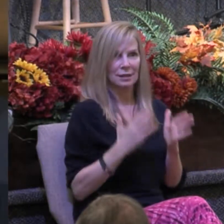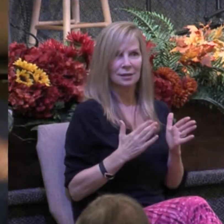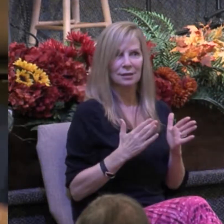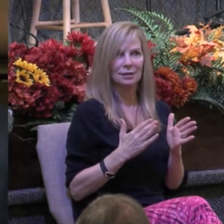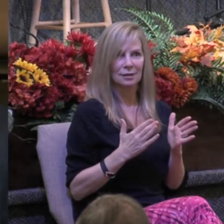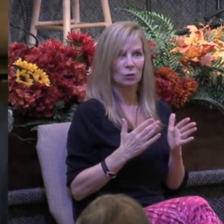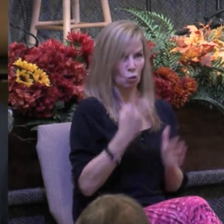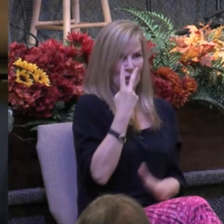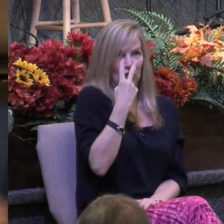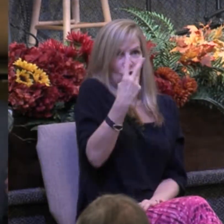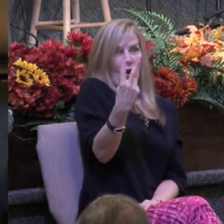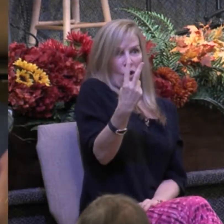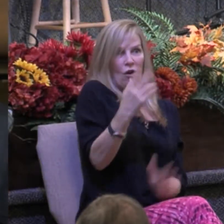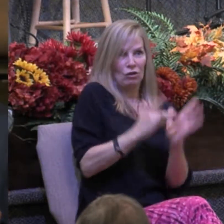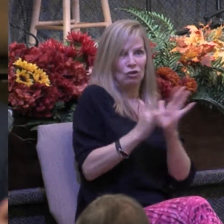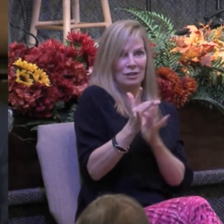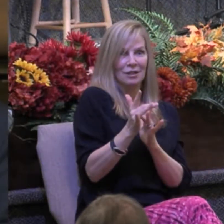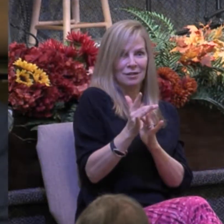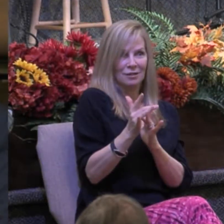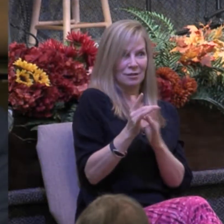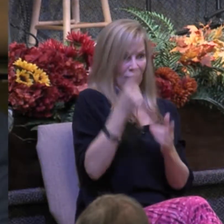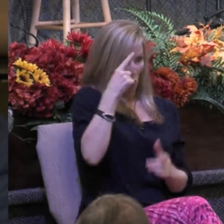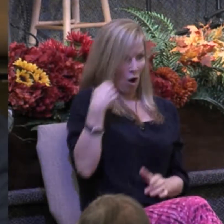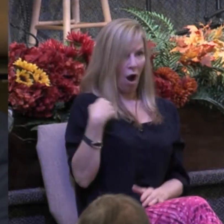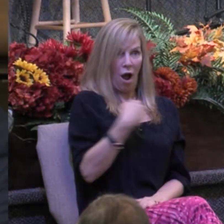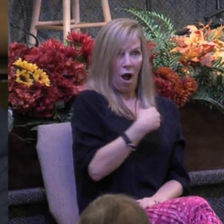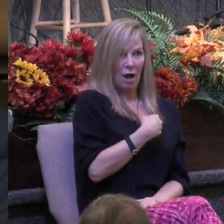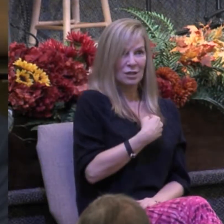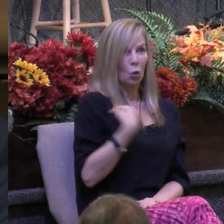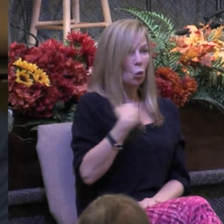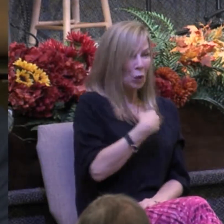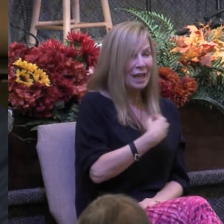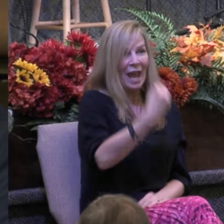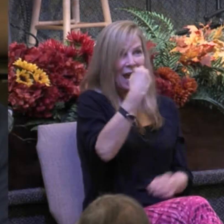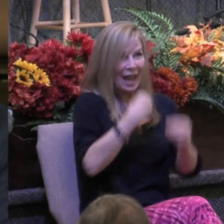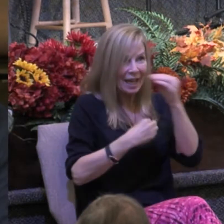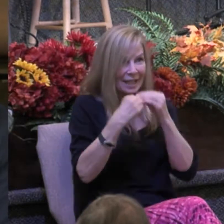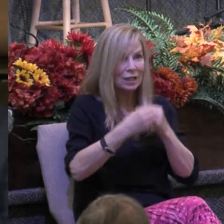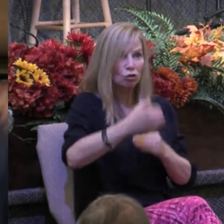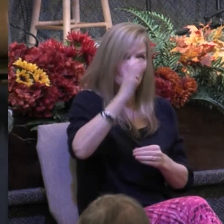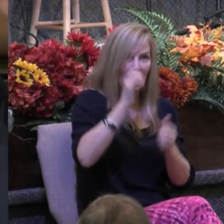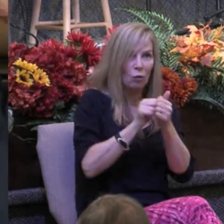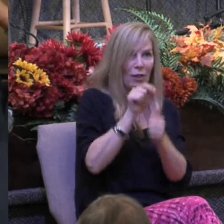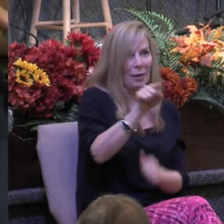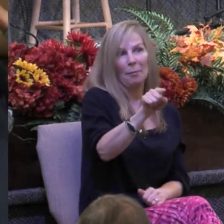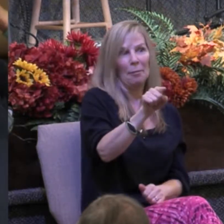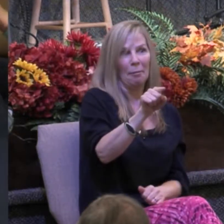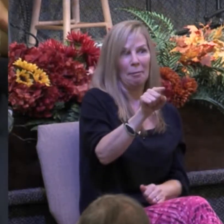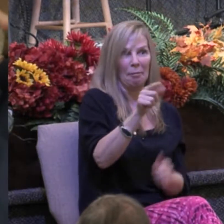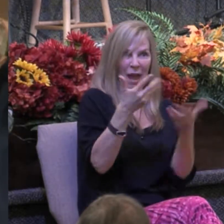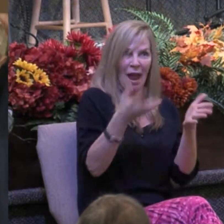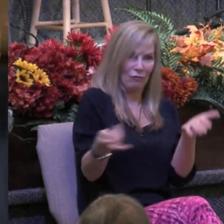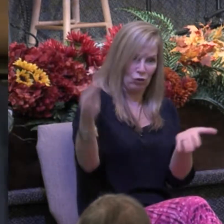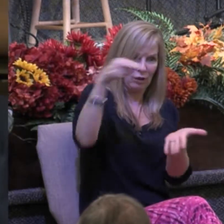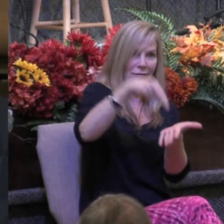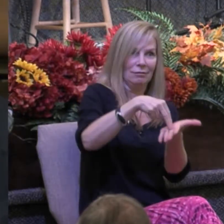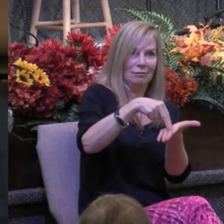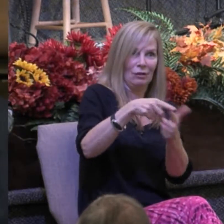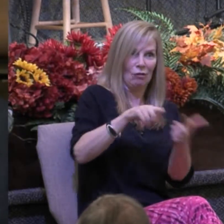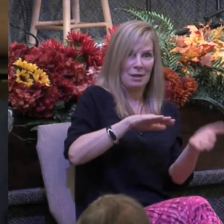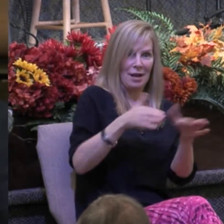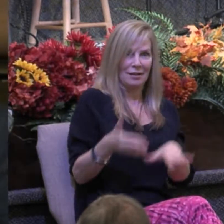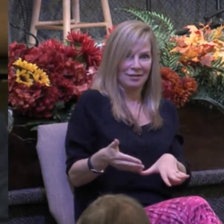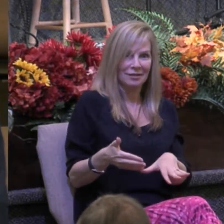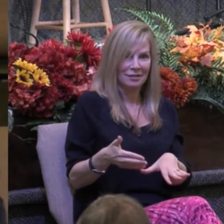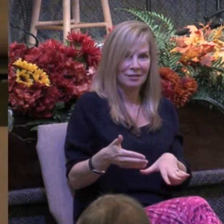the apostles. To us, notice, who ate and drank with him after he arose from the dead. And Luke tells